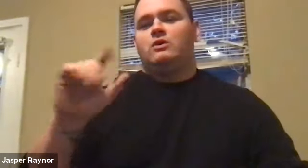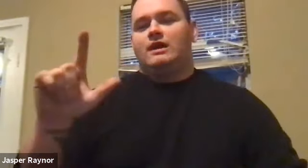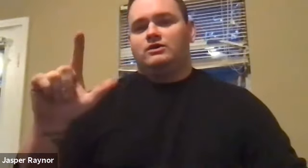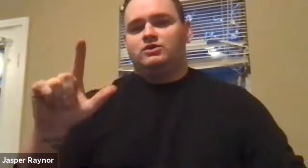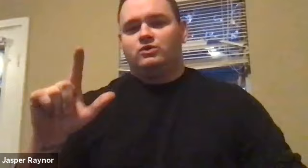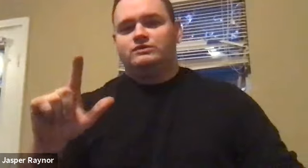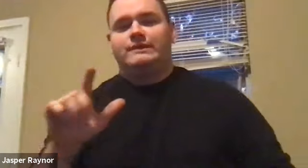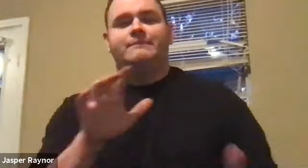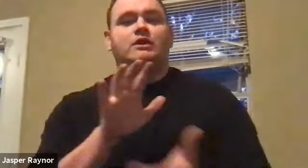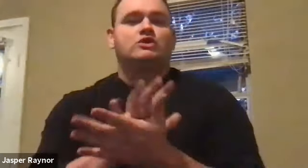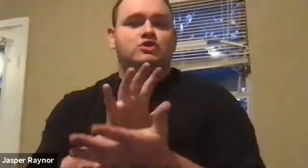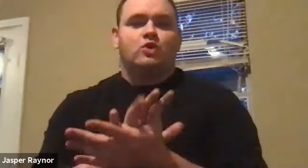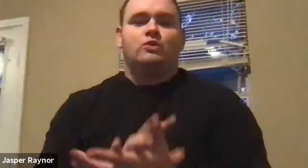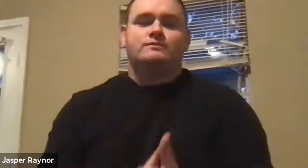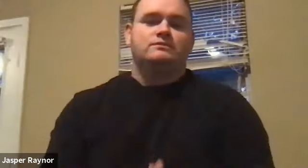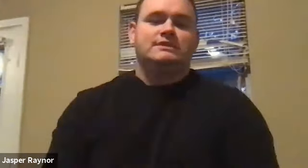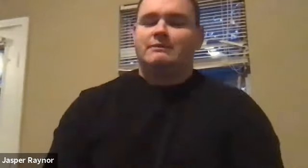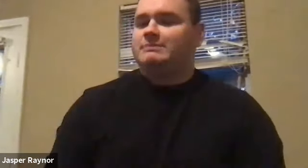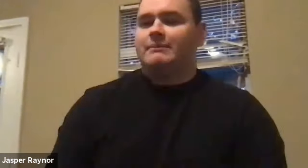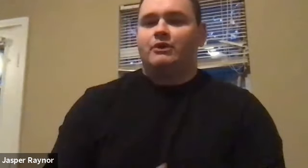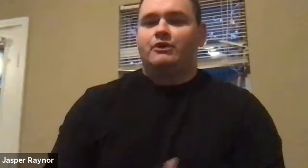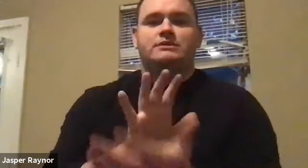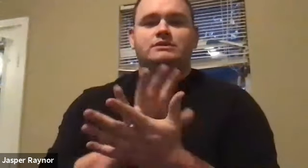S-C-H-O-O-L. School. Right. School. Same as paper.